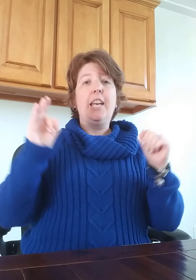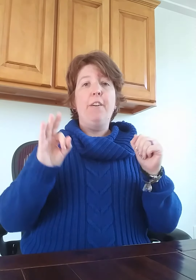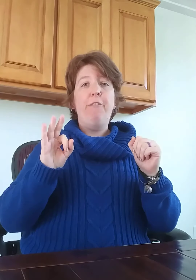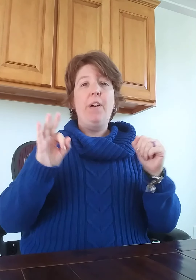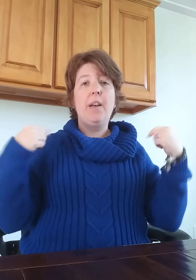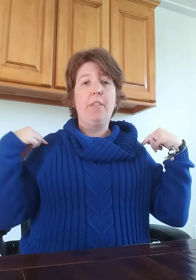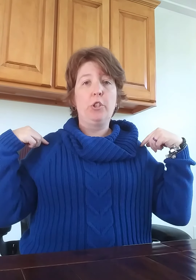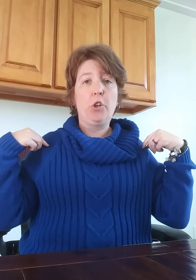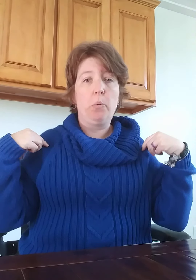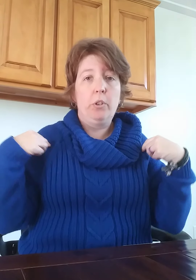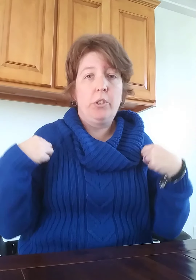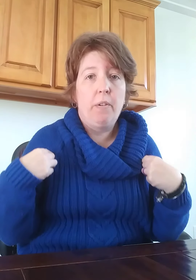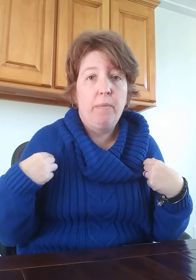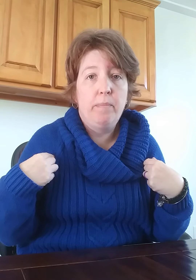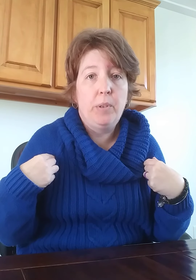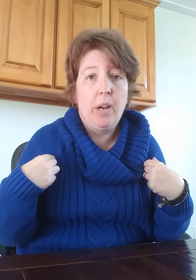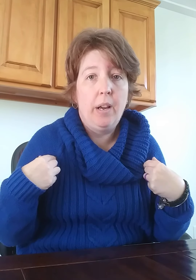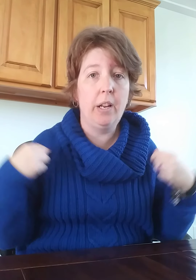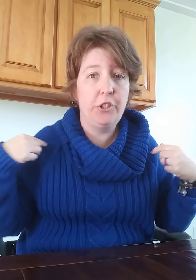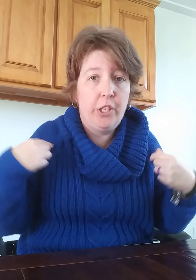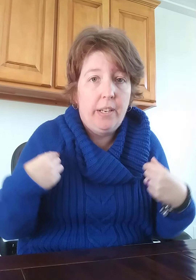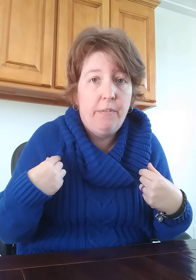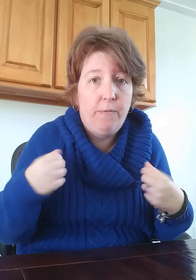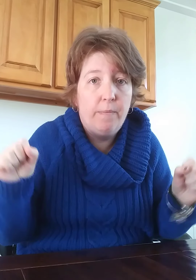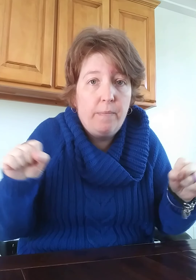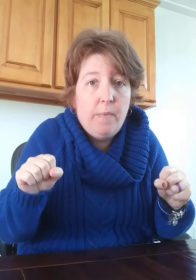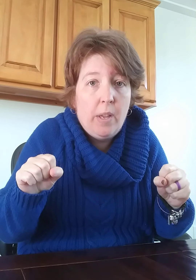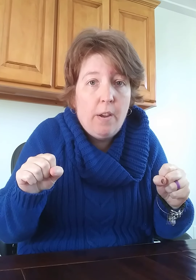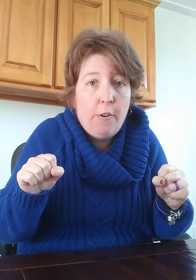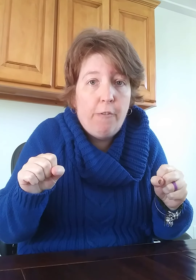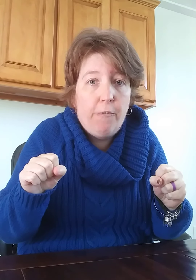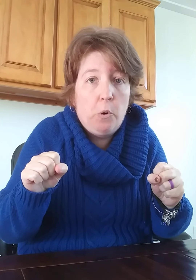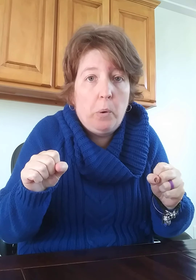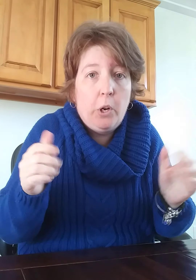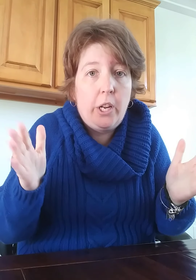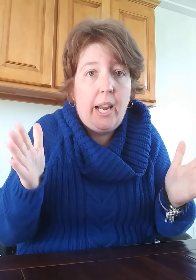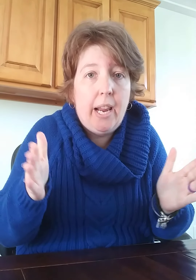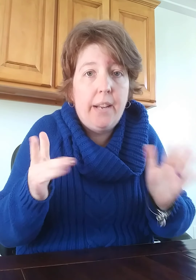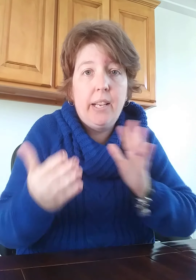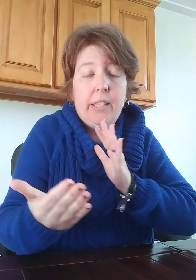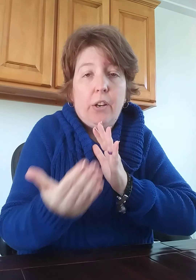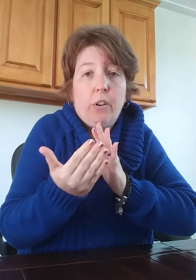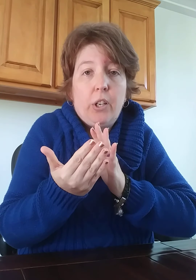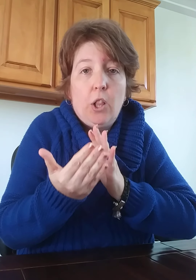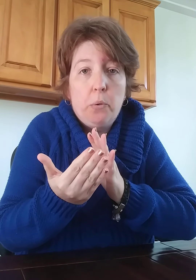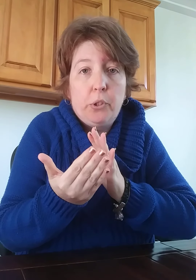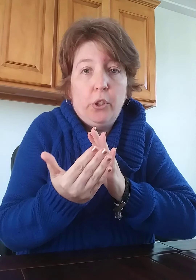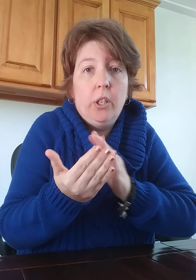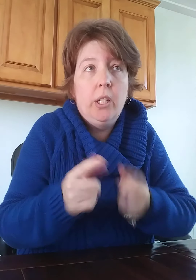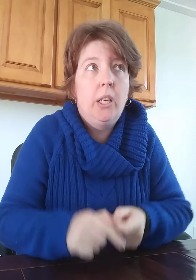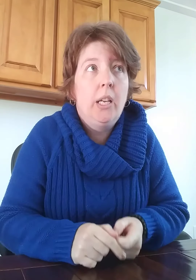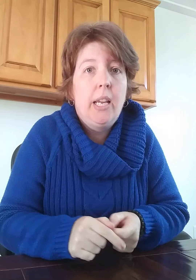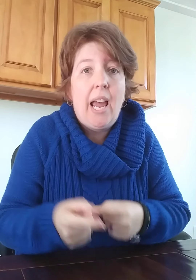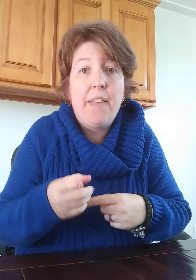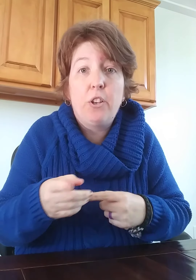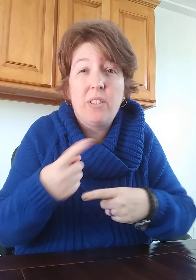If their shoulders are hunched in forward and they're closer and their